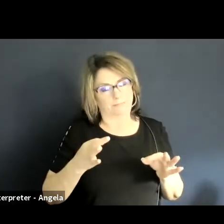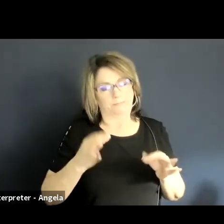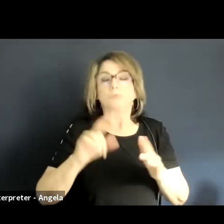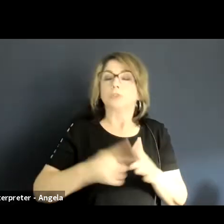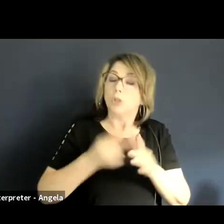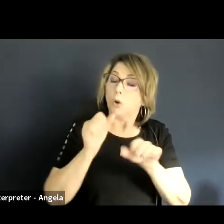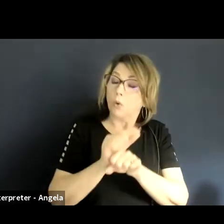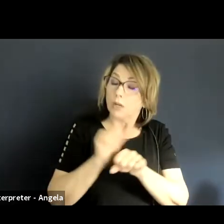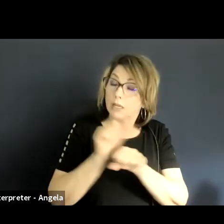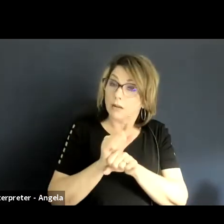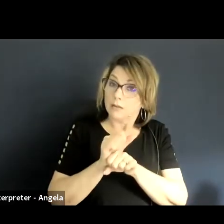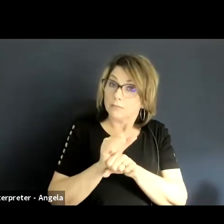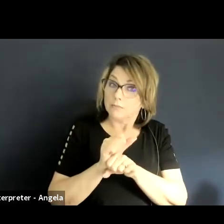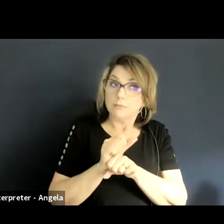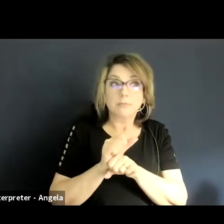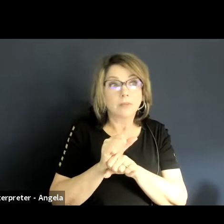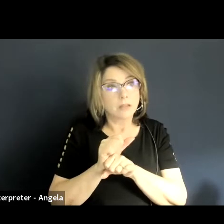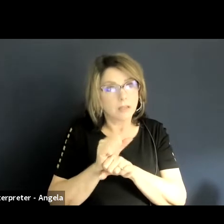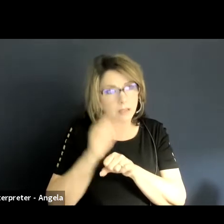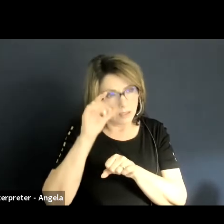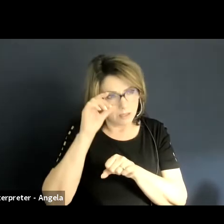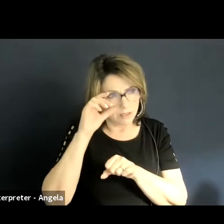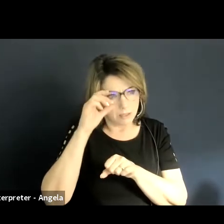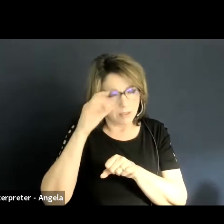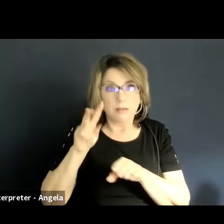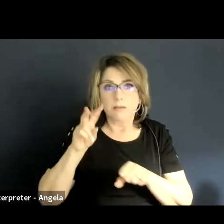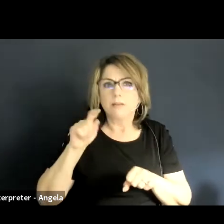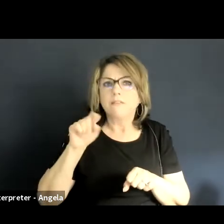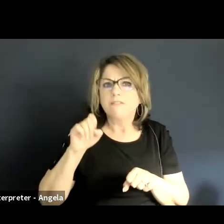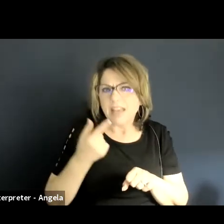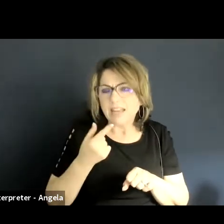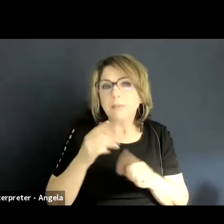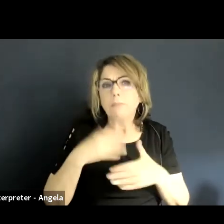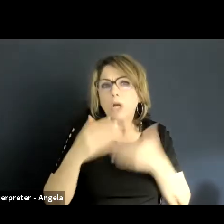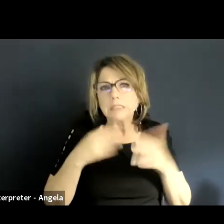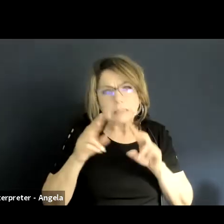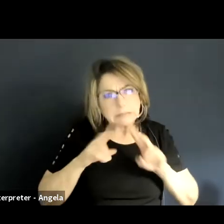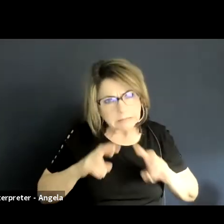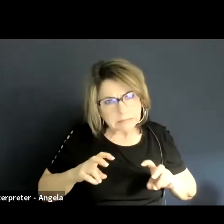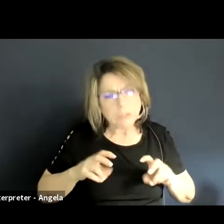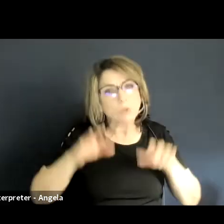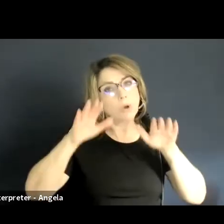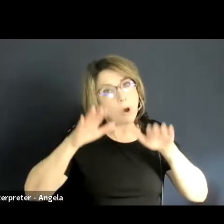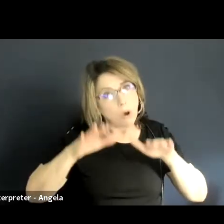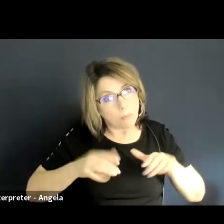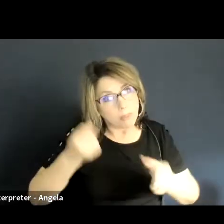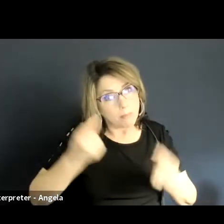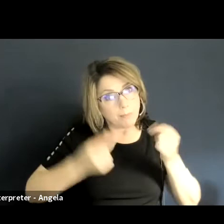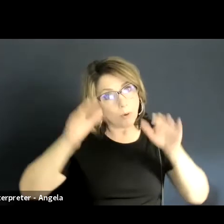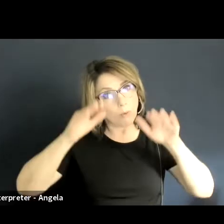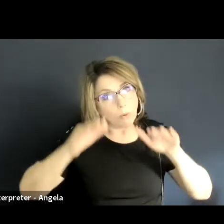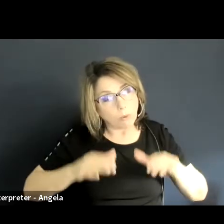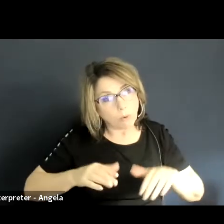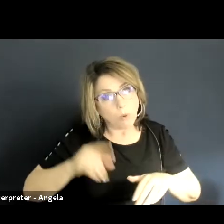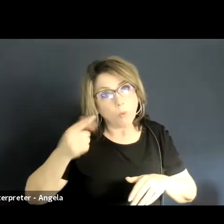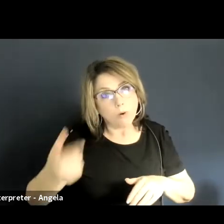we worked on a vetting process as a way to calm the popcorn kernels down and have them pop one at a